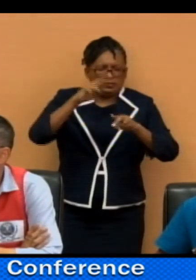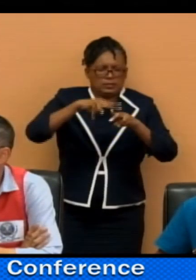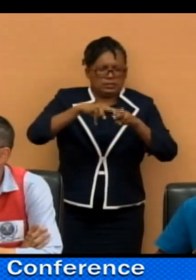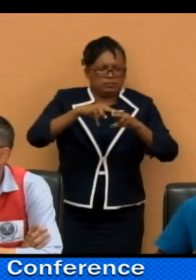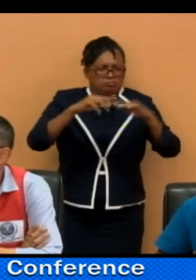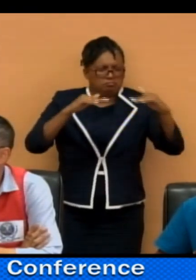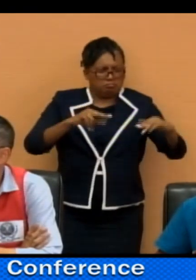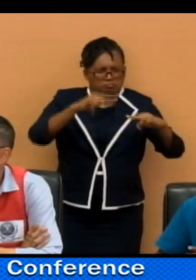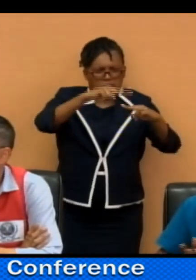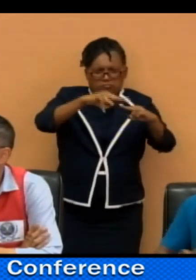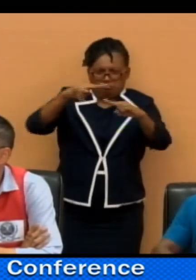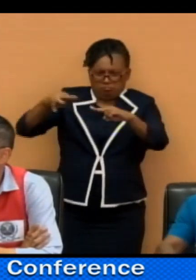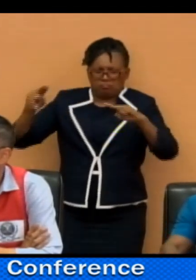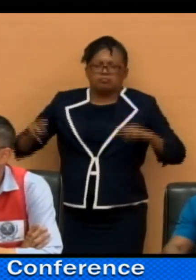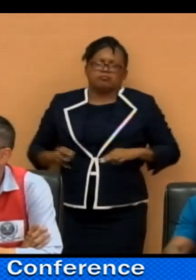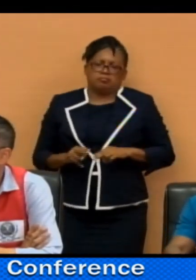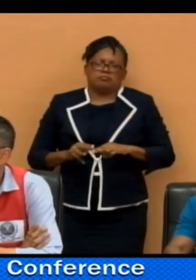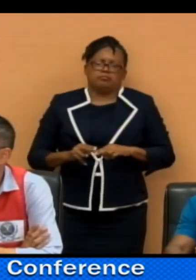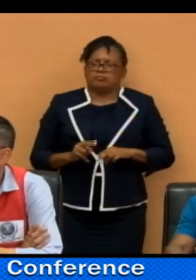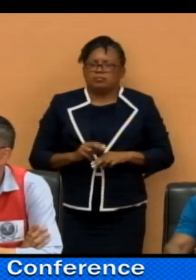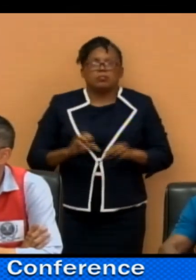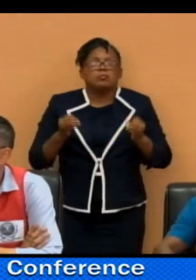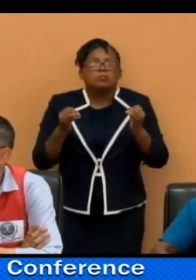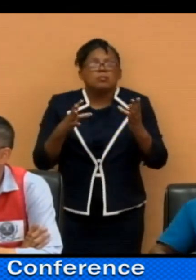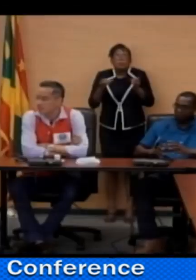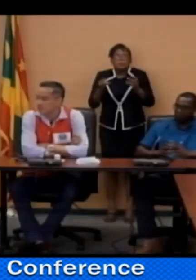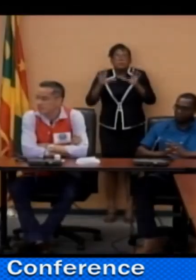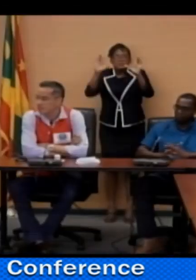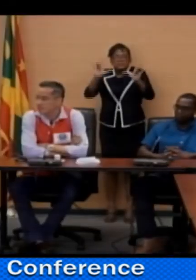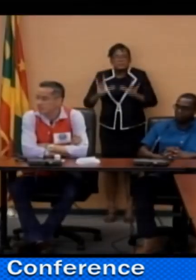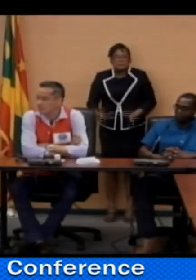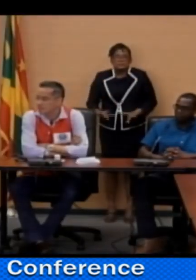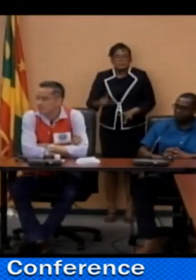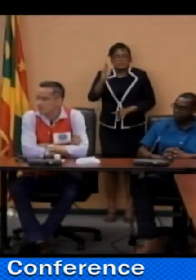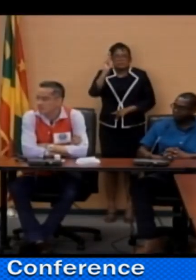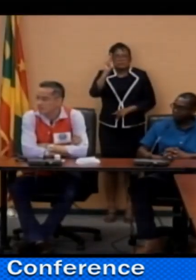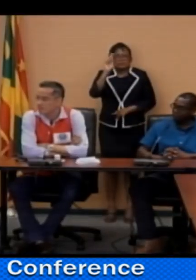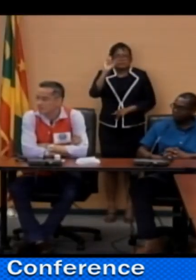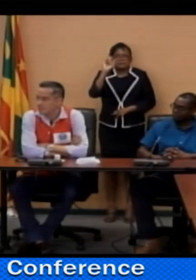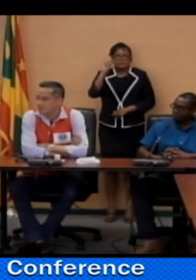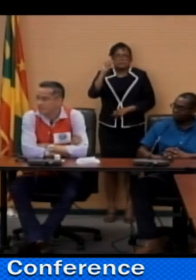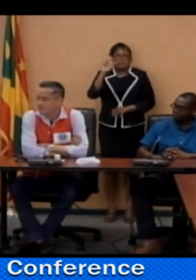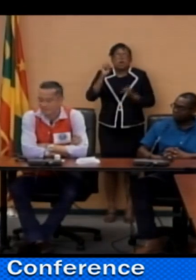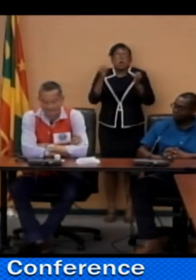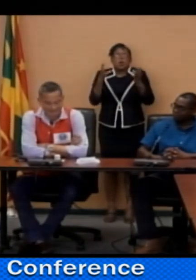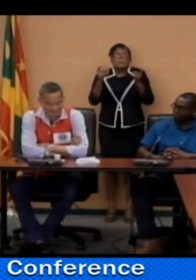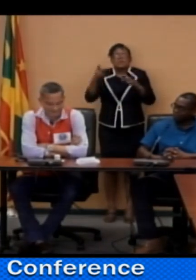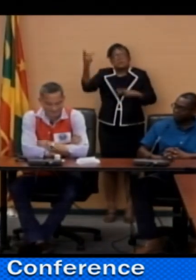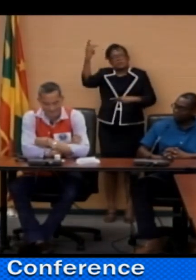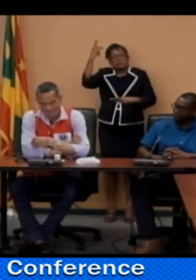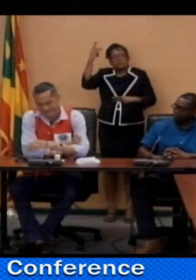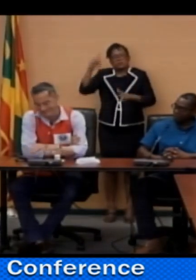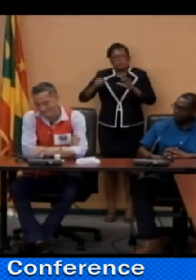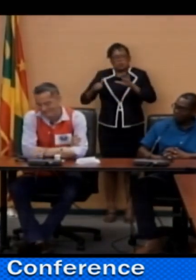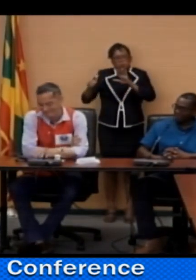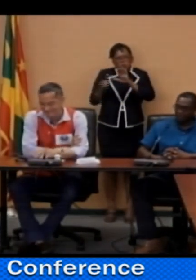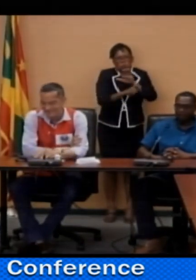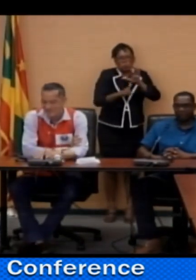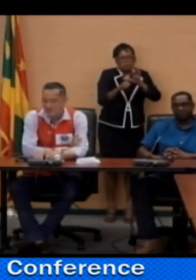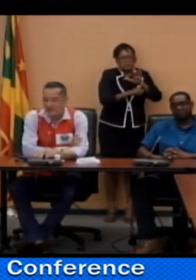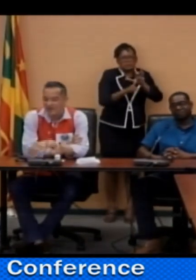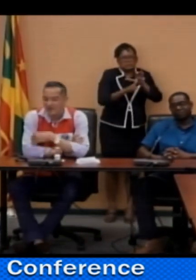epidemiological standpoint. Right. How many test kits do we have available right now, and how many quarantine centers, and what is the